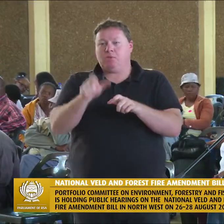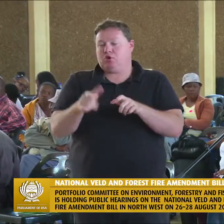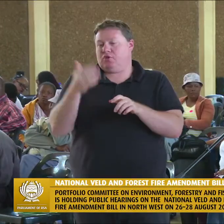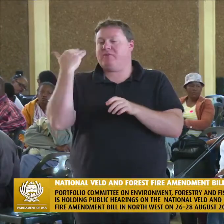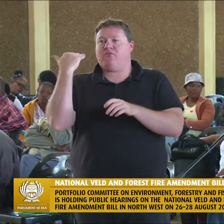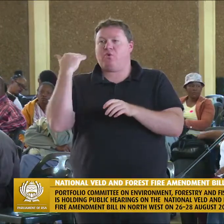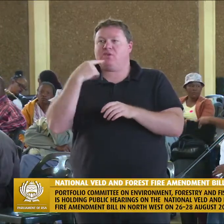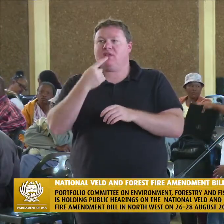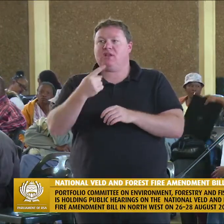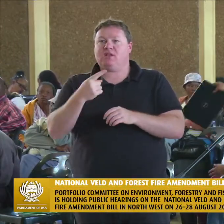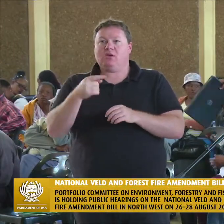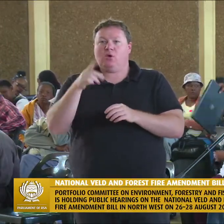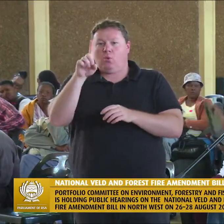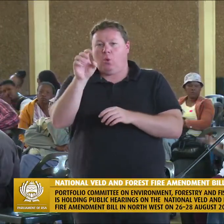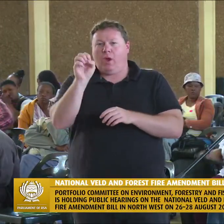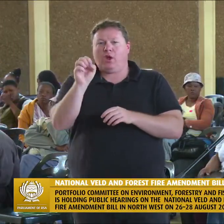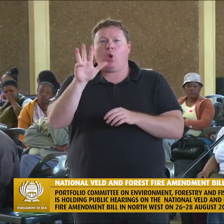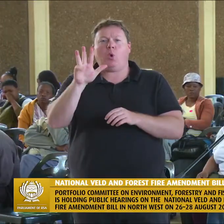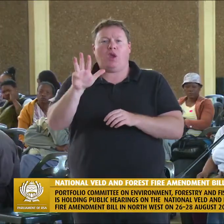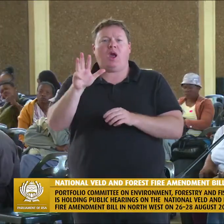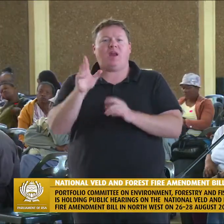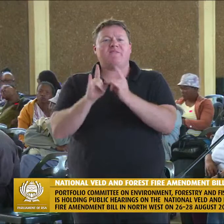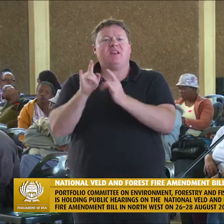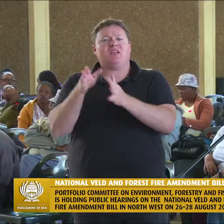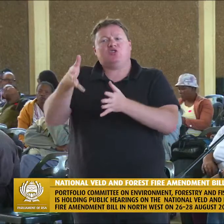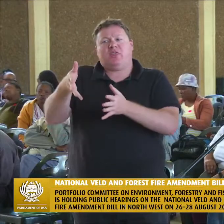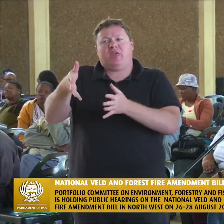we have 109 villages